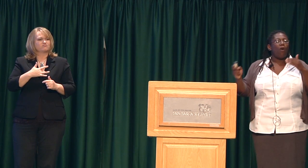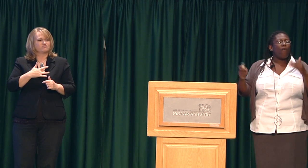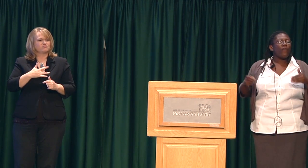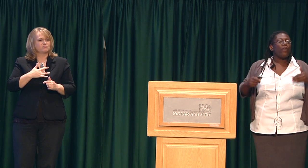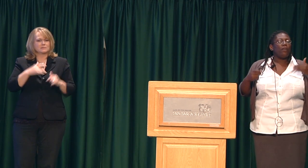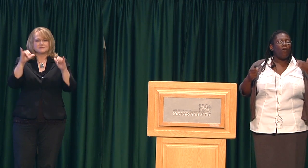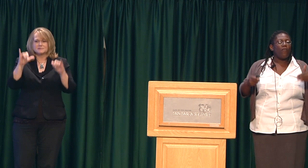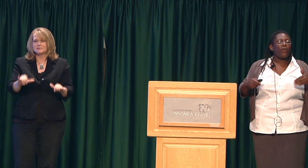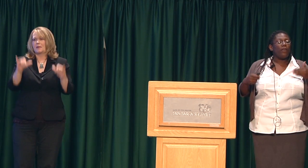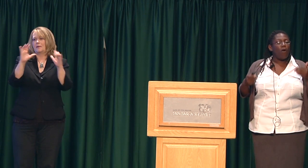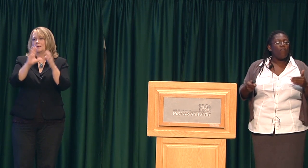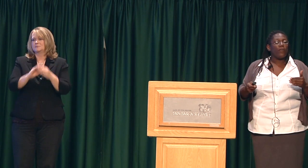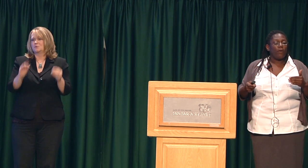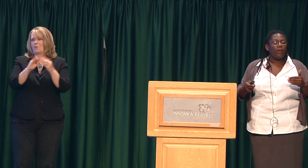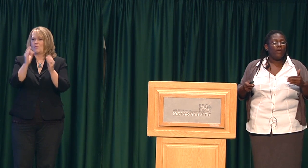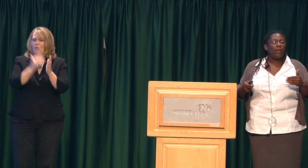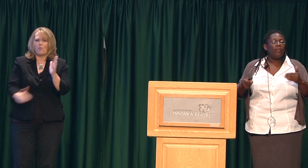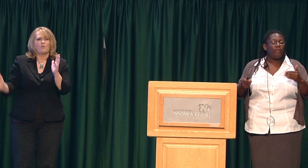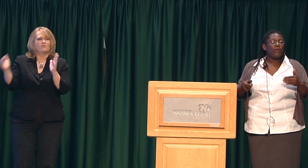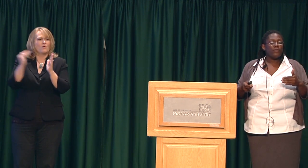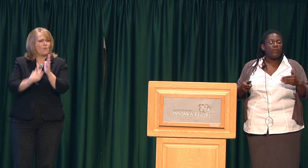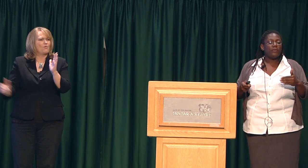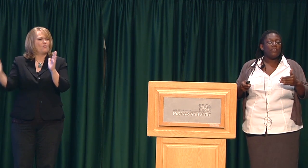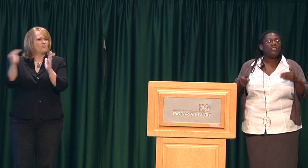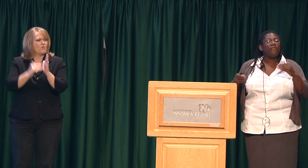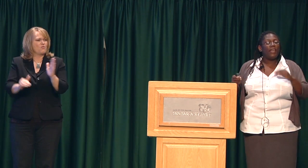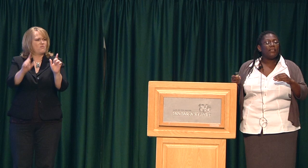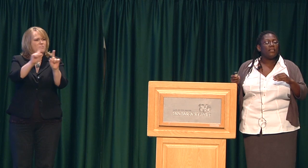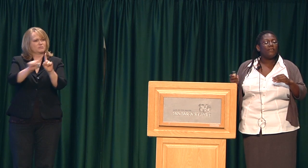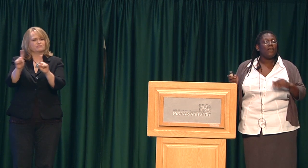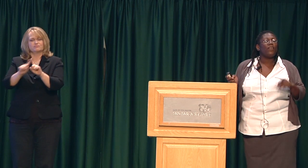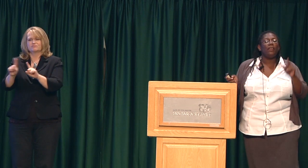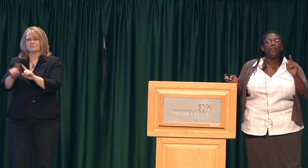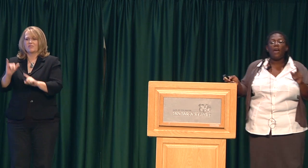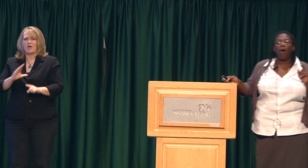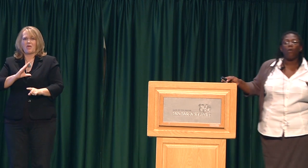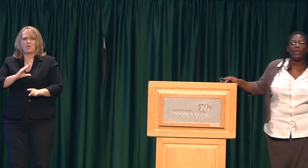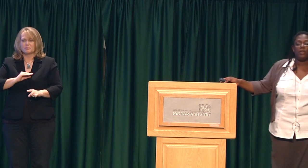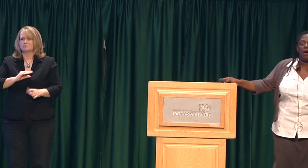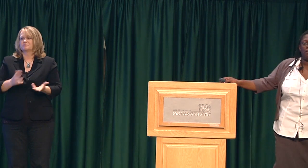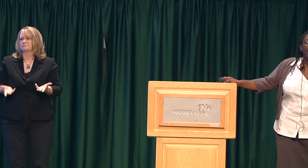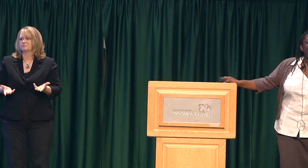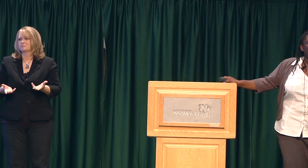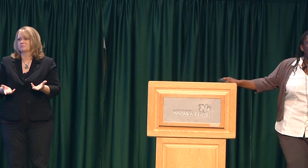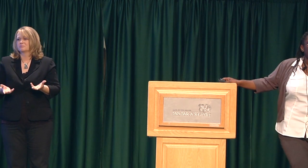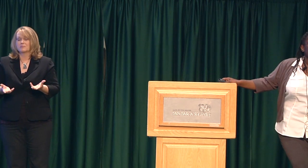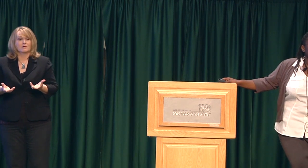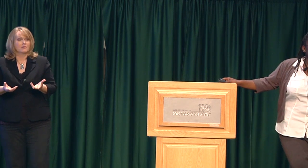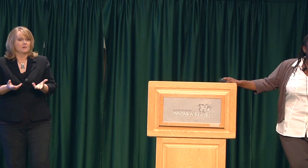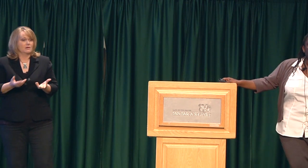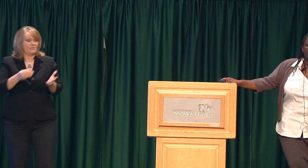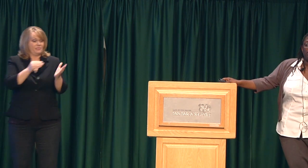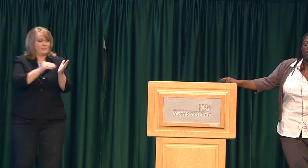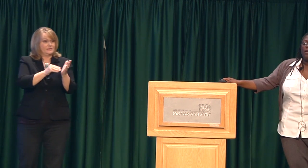this over and over and over in the focus groups, the deflated sense of self. And it did not always come at the hands